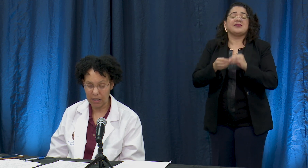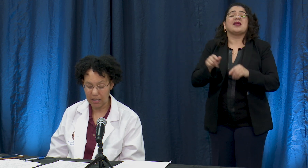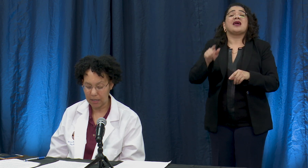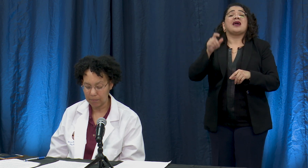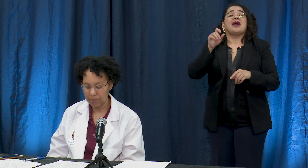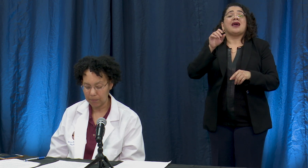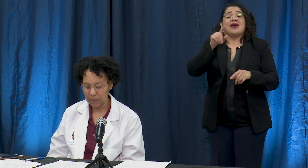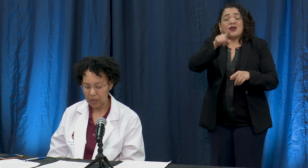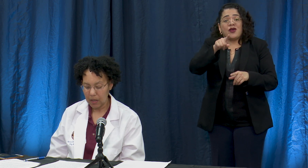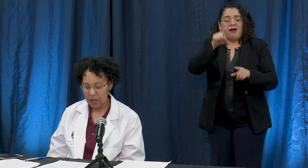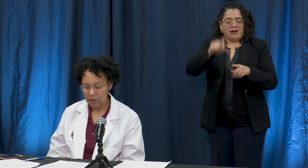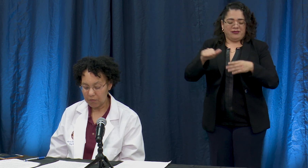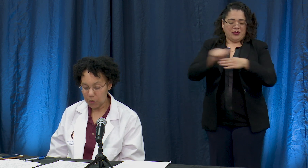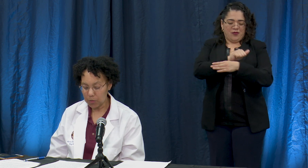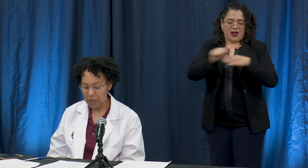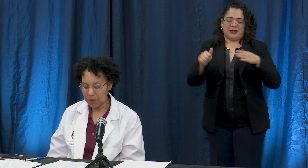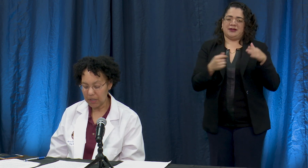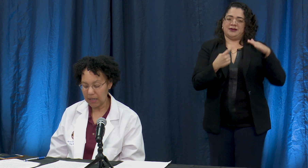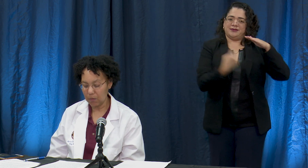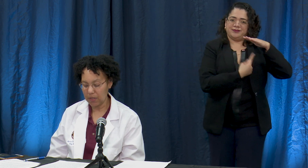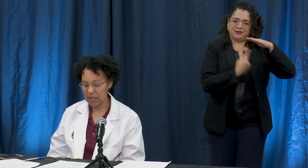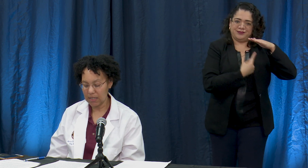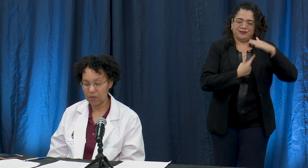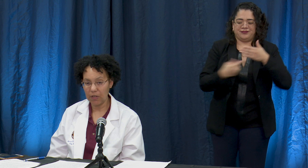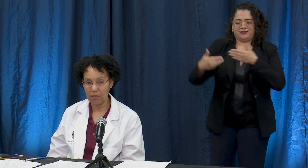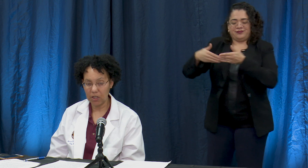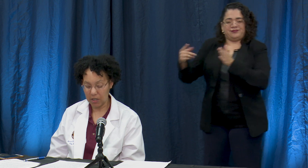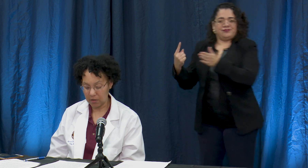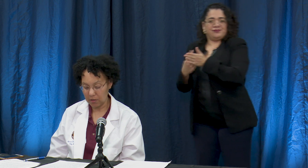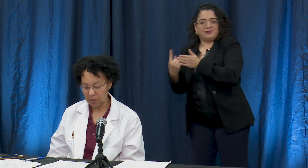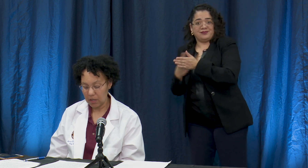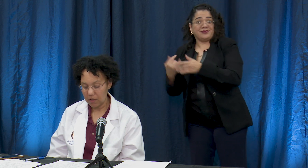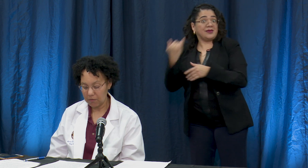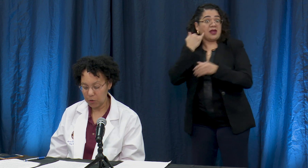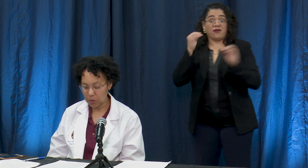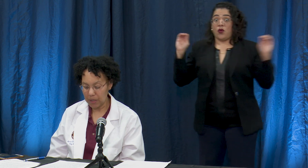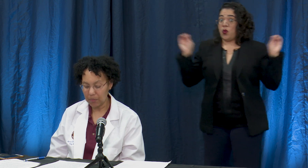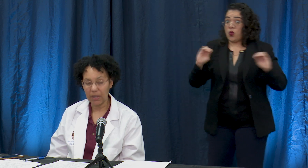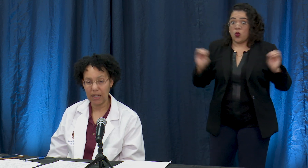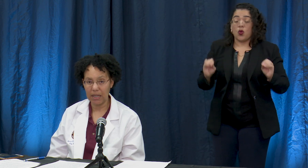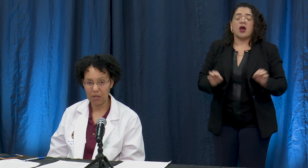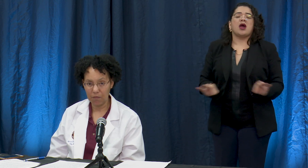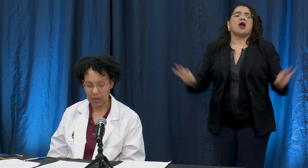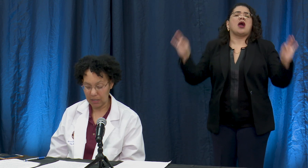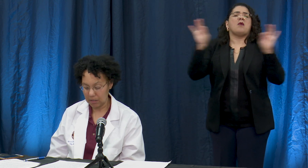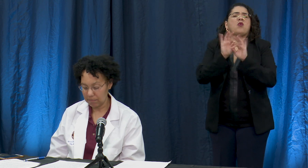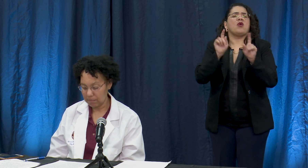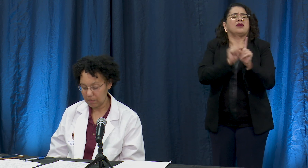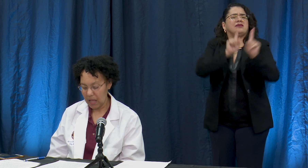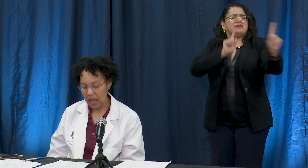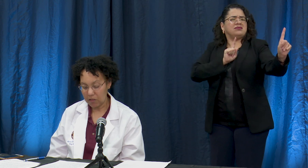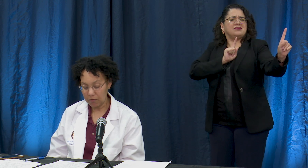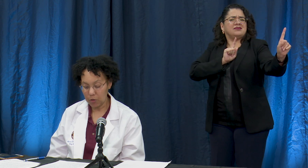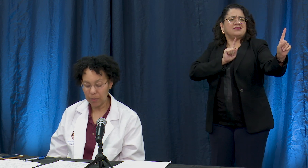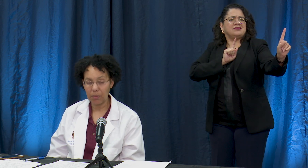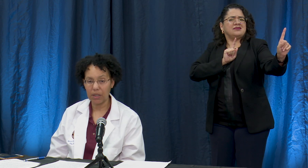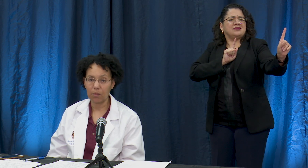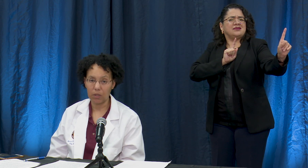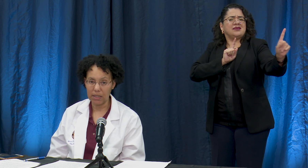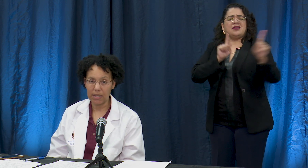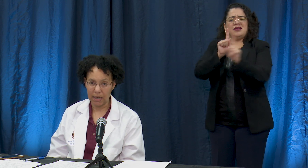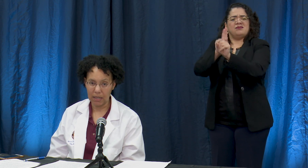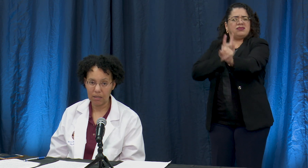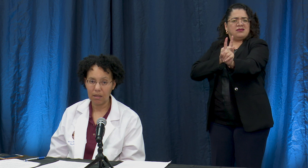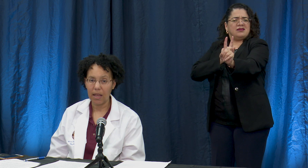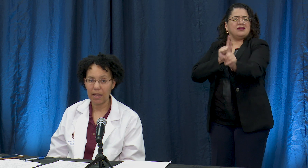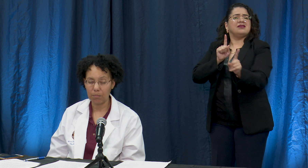physical distancing. The fewer people that get within 6 feet of each other, the fewer people that can get infected, and the fewer people that get